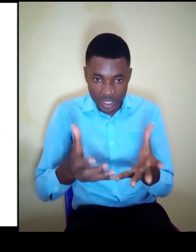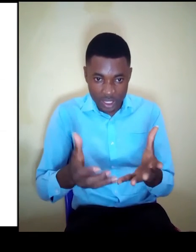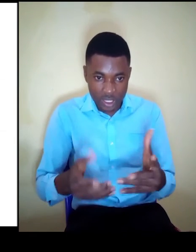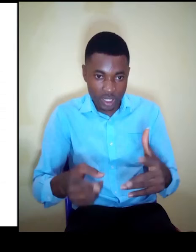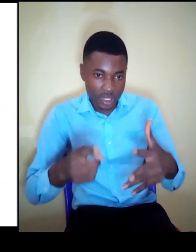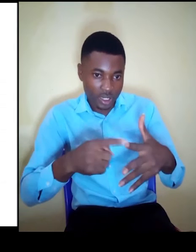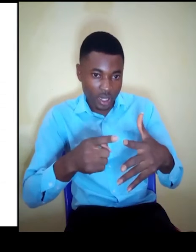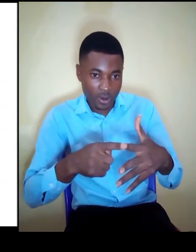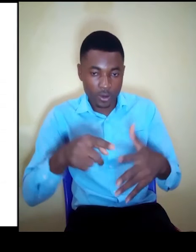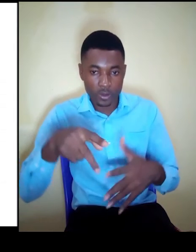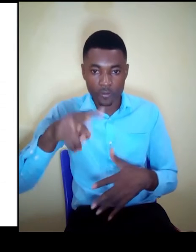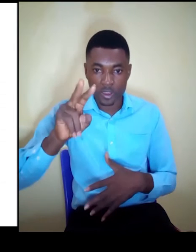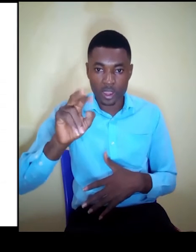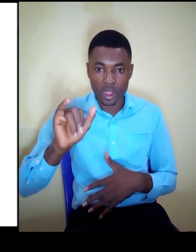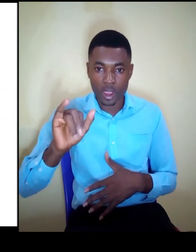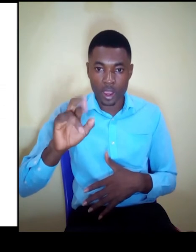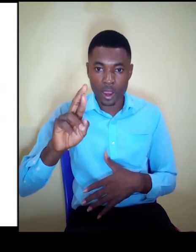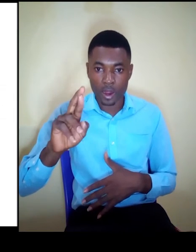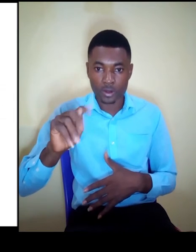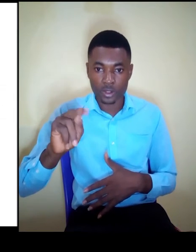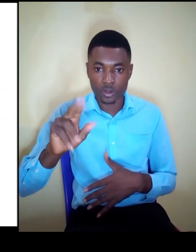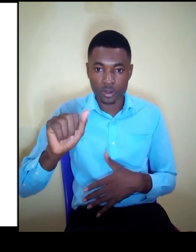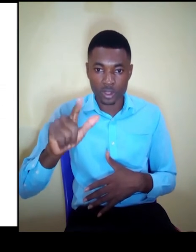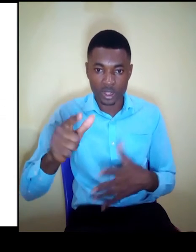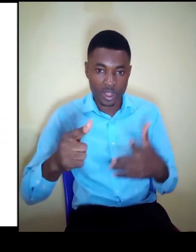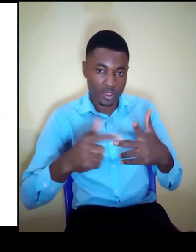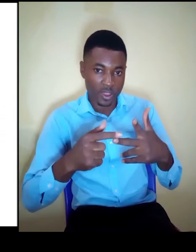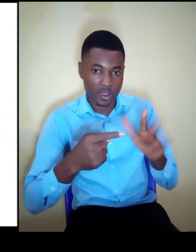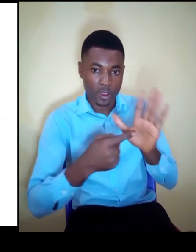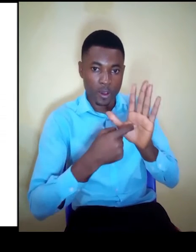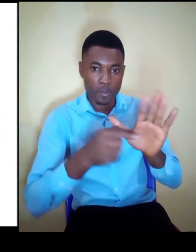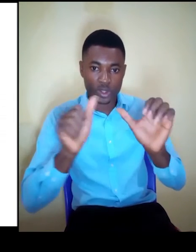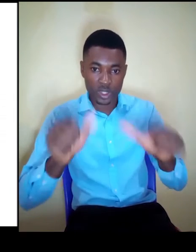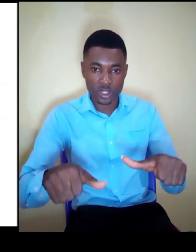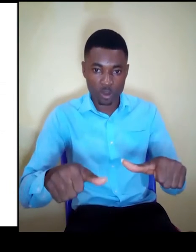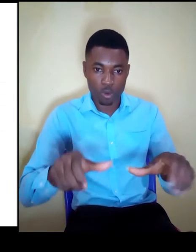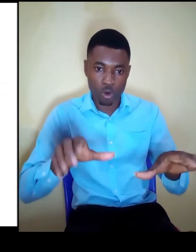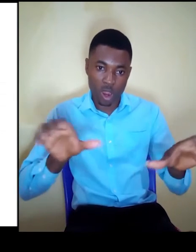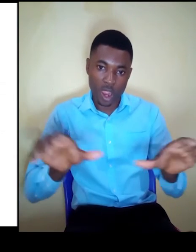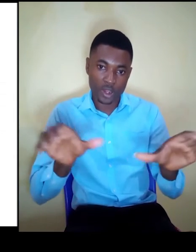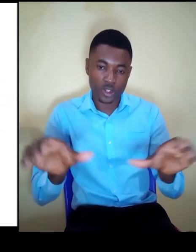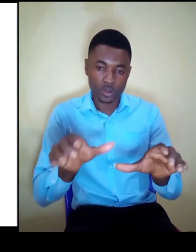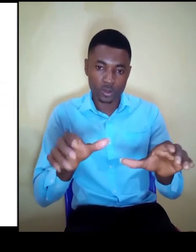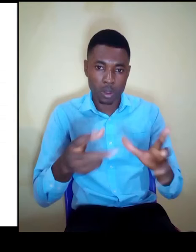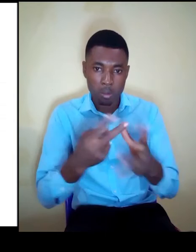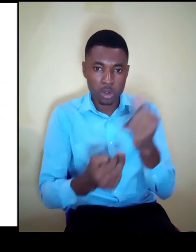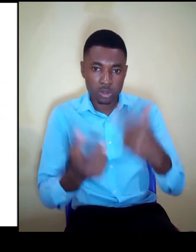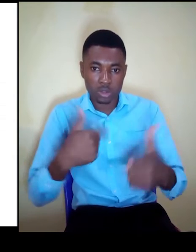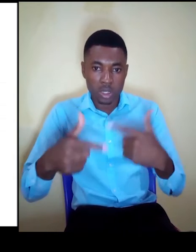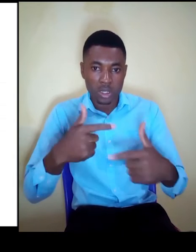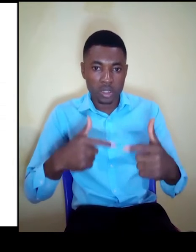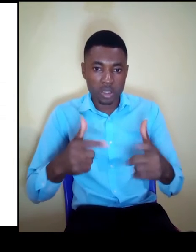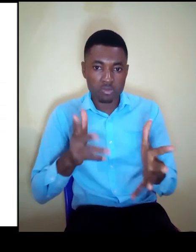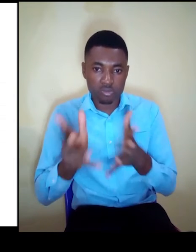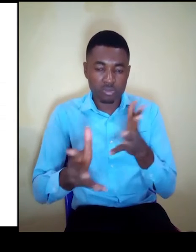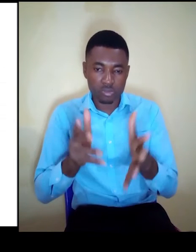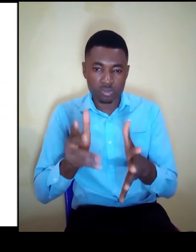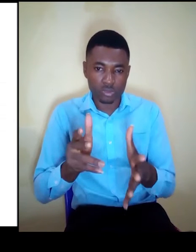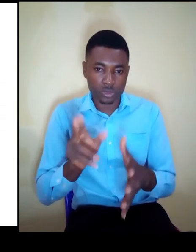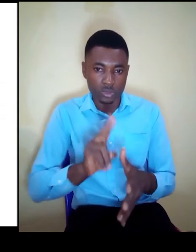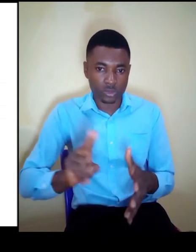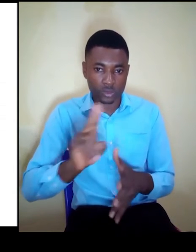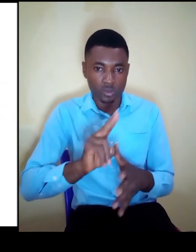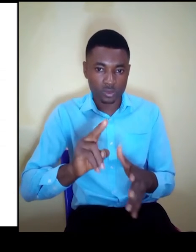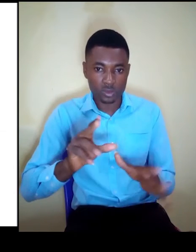action. Both signers and gesturers systematically use entity depiction, but we identified